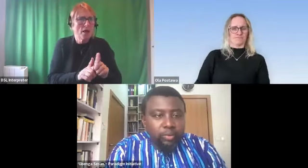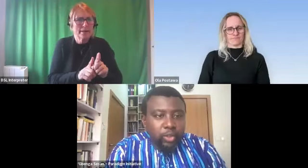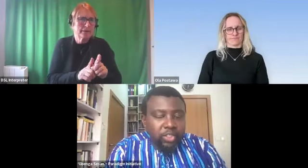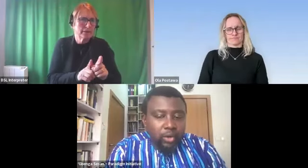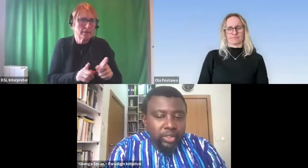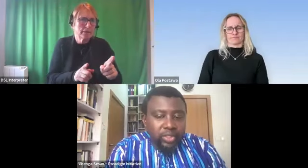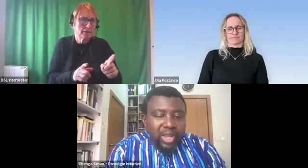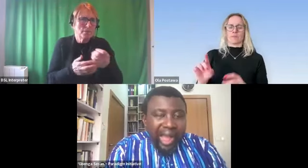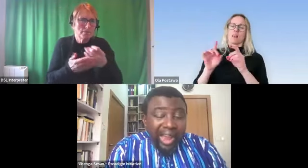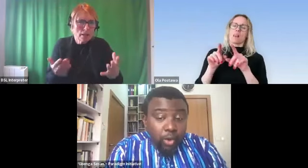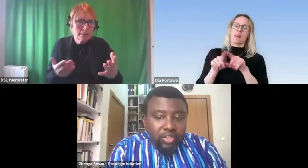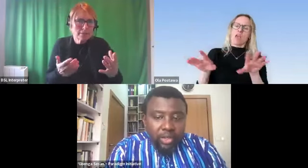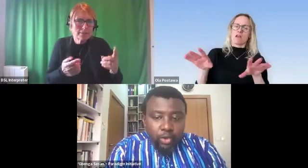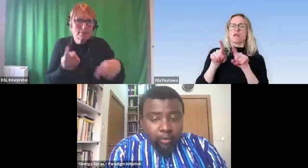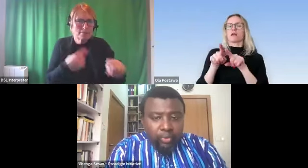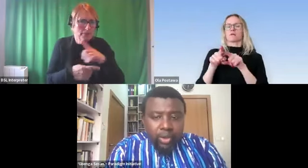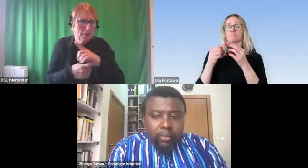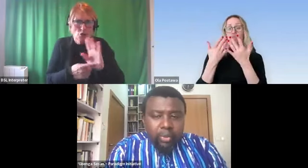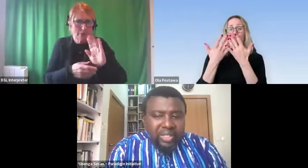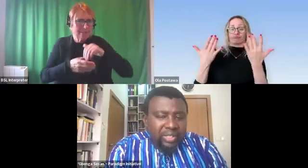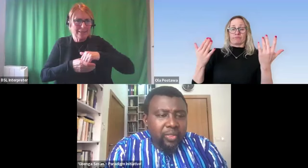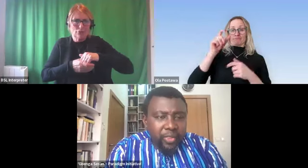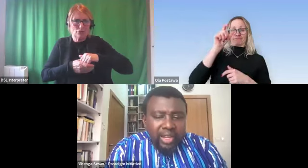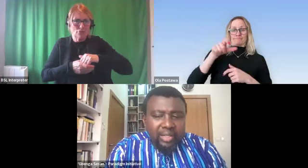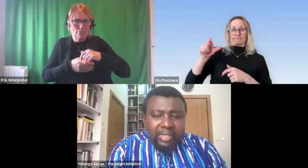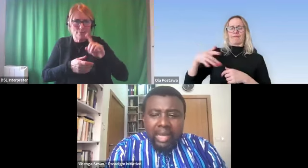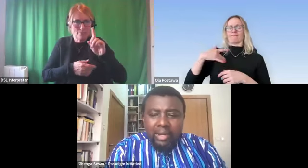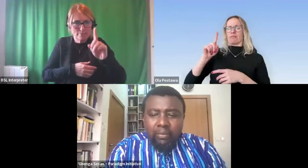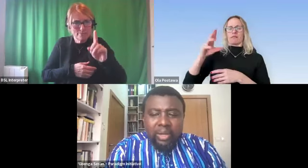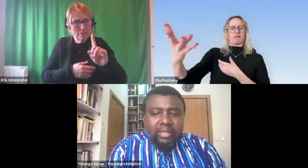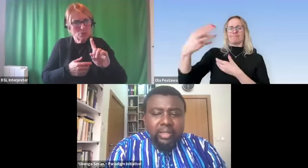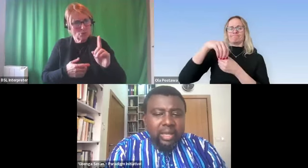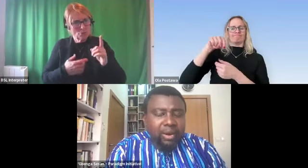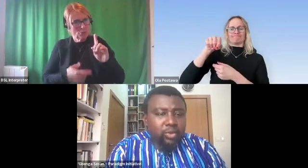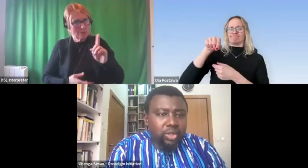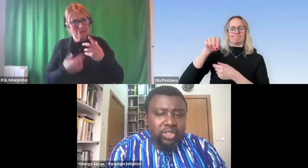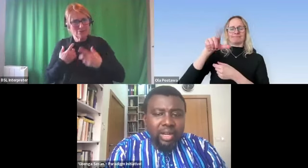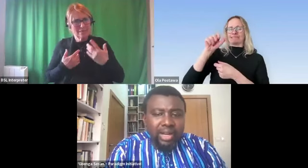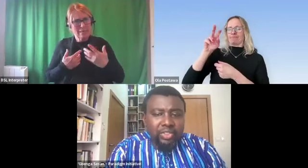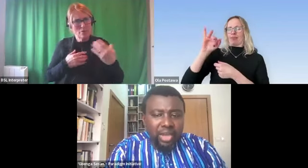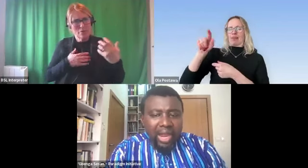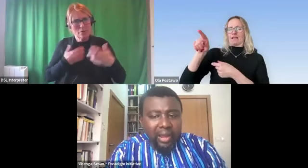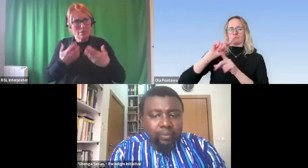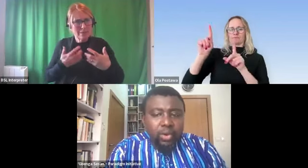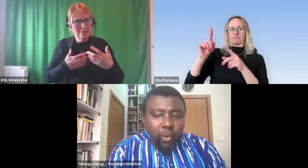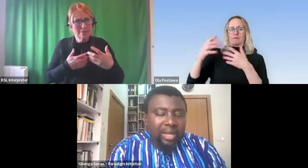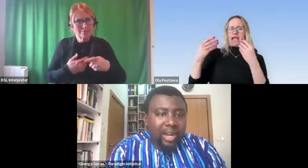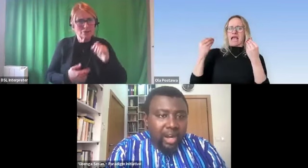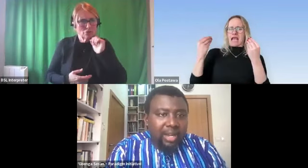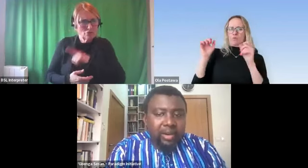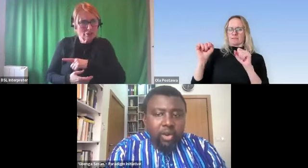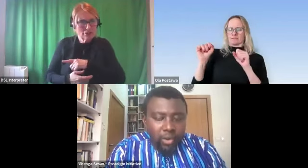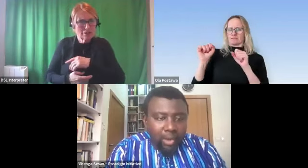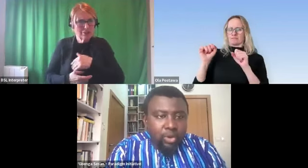where multi-stakeholders are not in the room. But the interesting thing is that complaints about Russia and China,